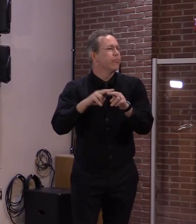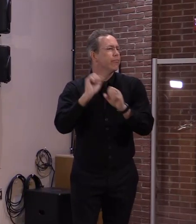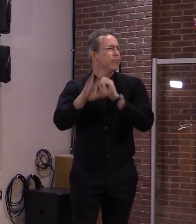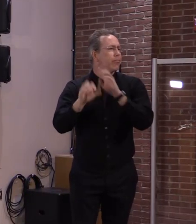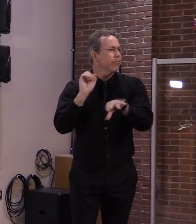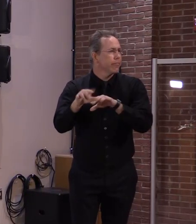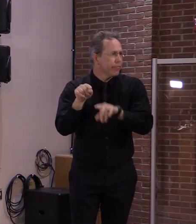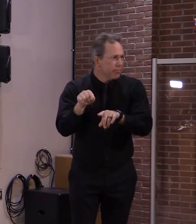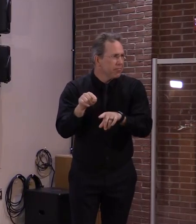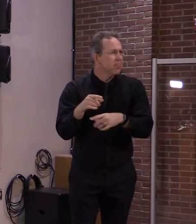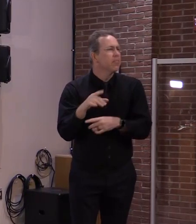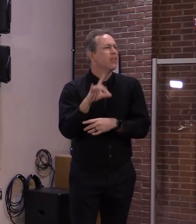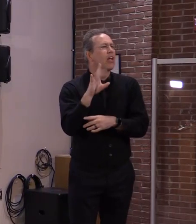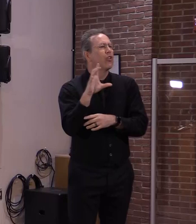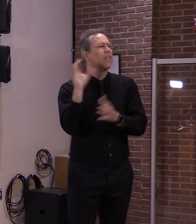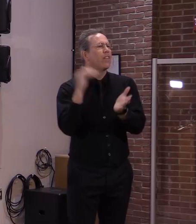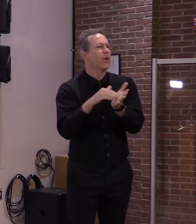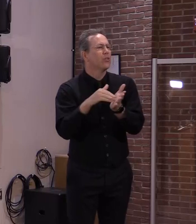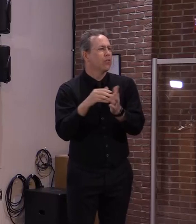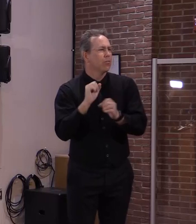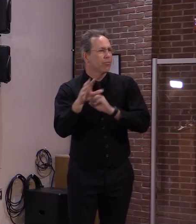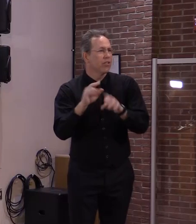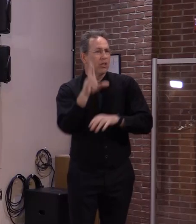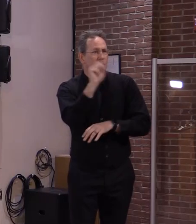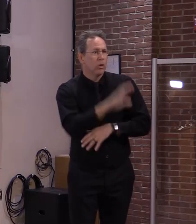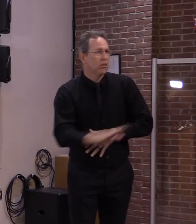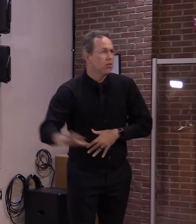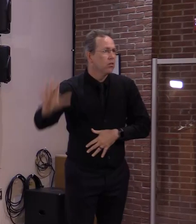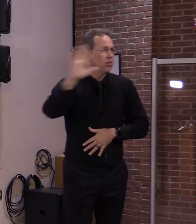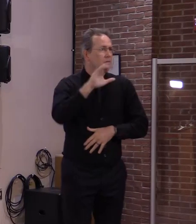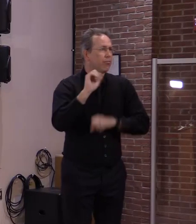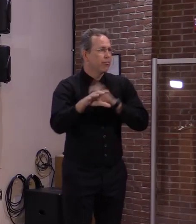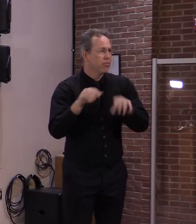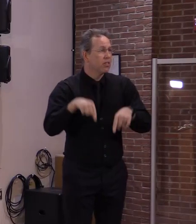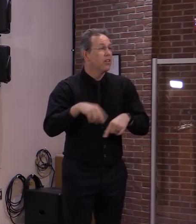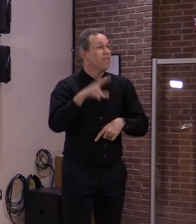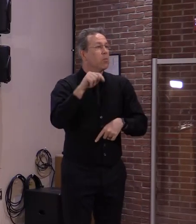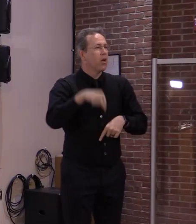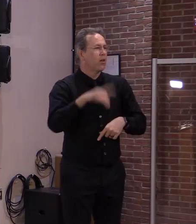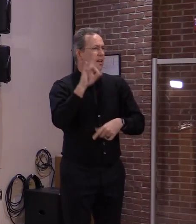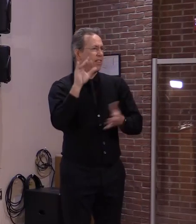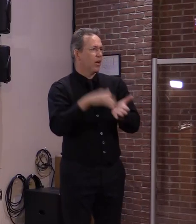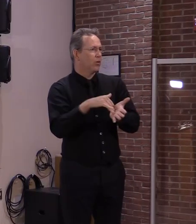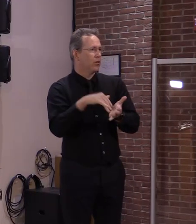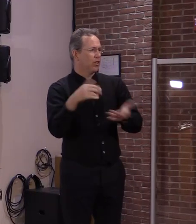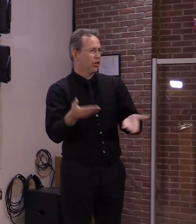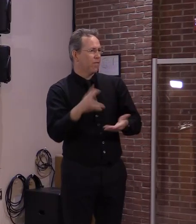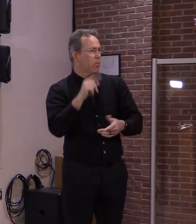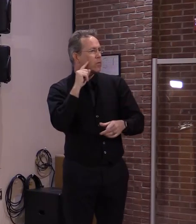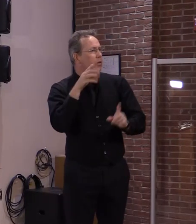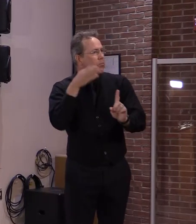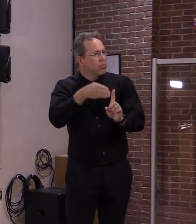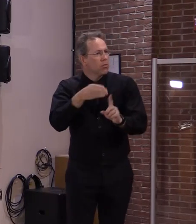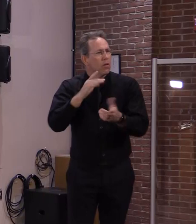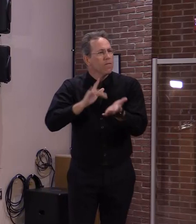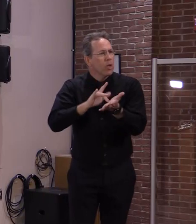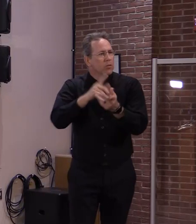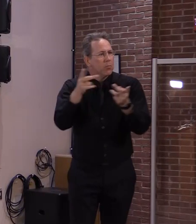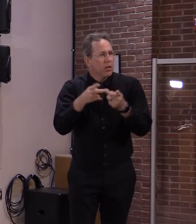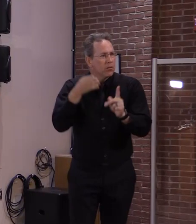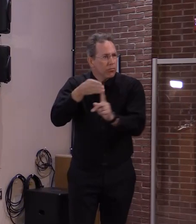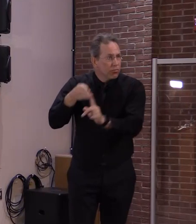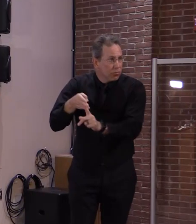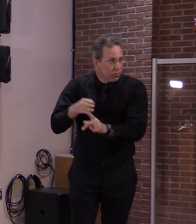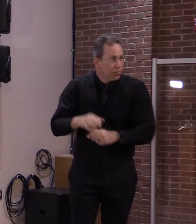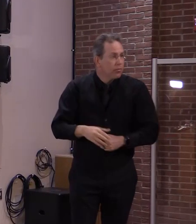country, which will mean about 8,000 doses for Vermont. Now, remember, this is Moderna and Pfizer